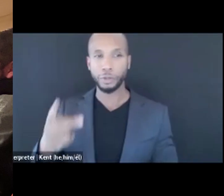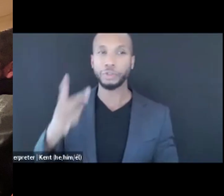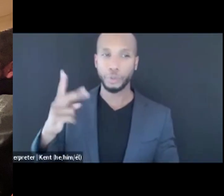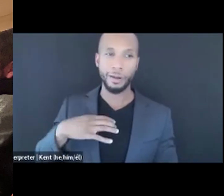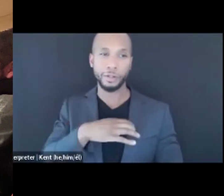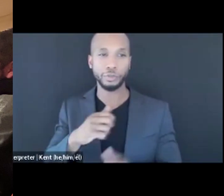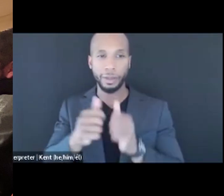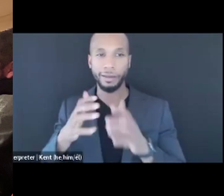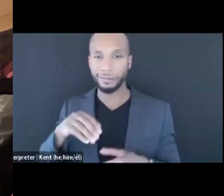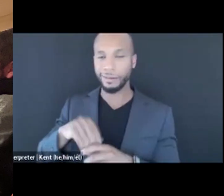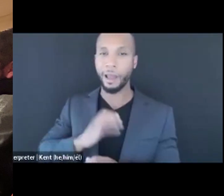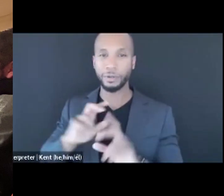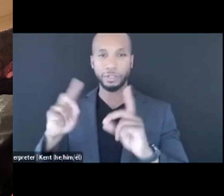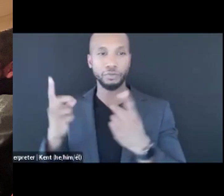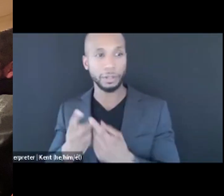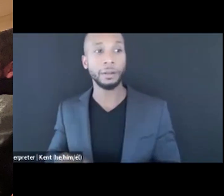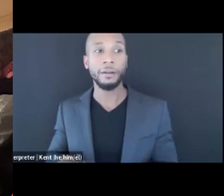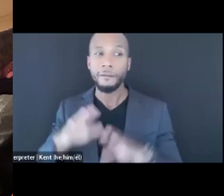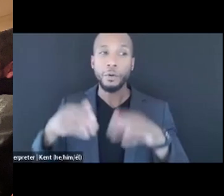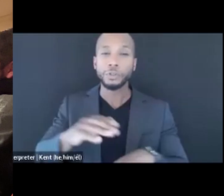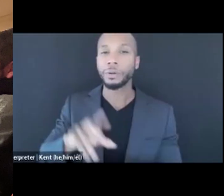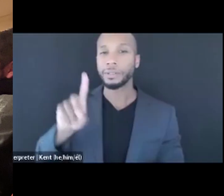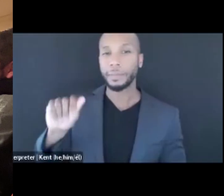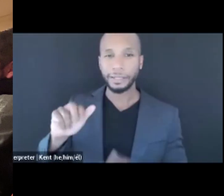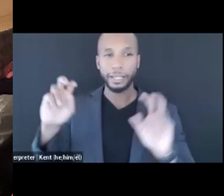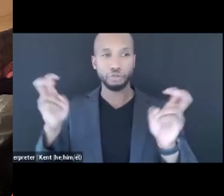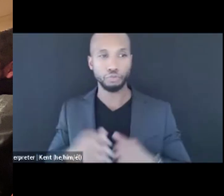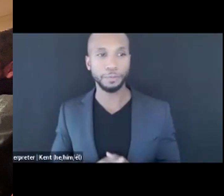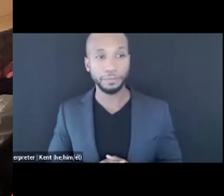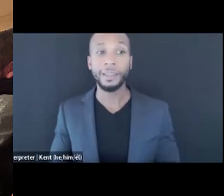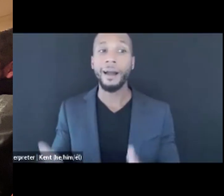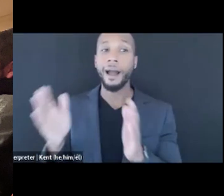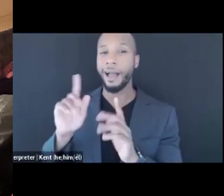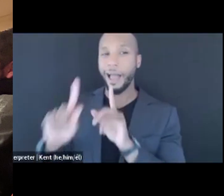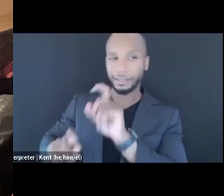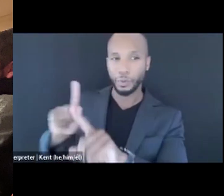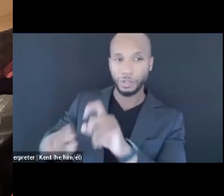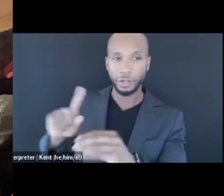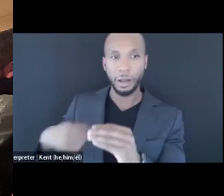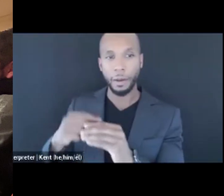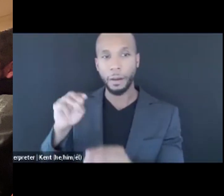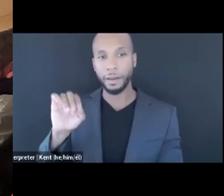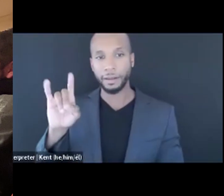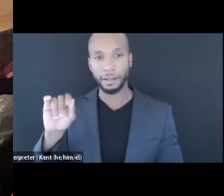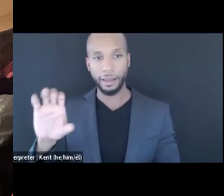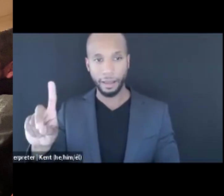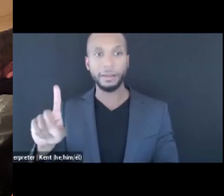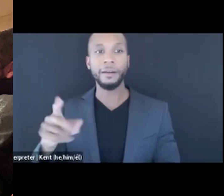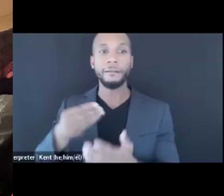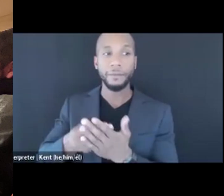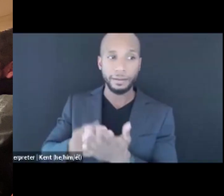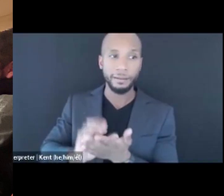congressional candidates in our district, focusing on disability issues. I asked them questions about Medicaid funding and home